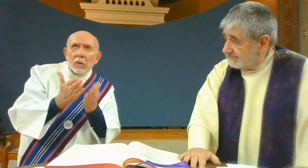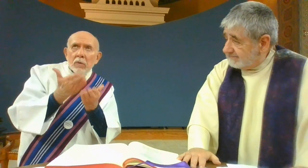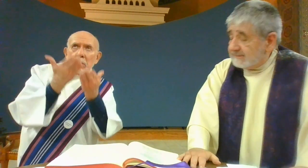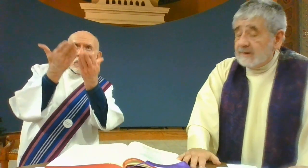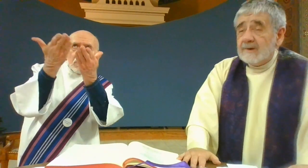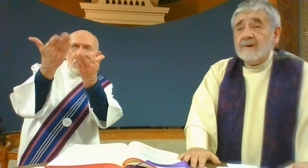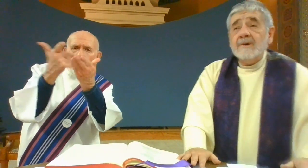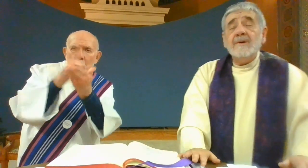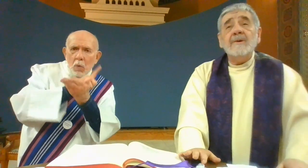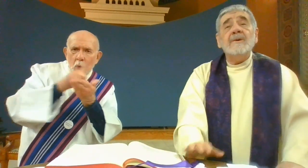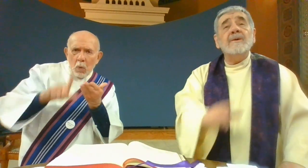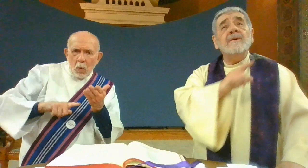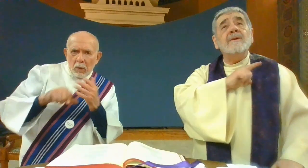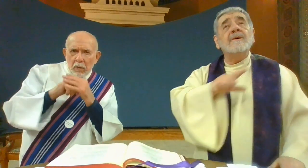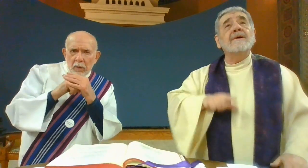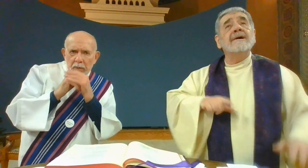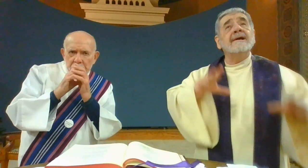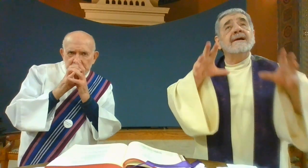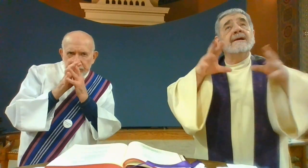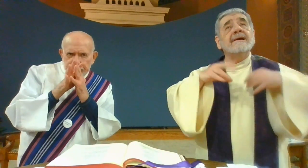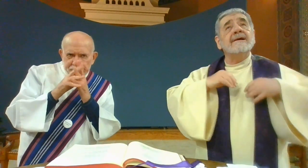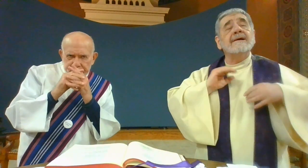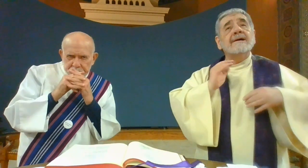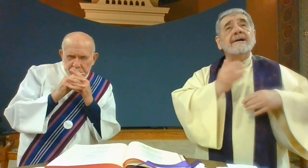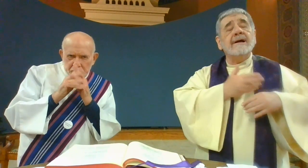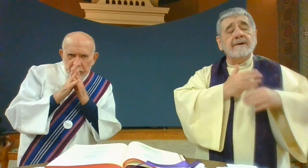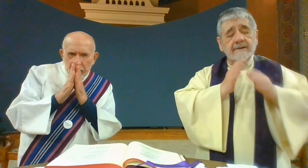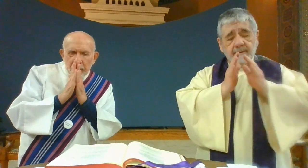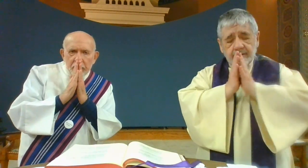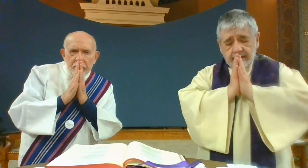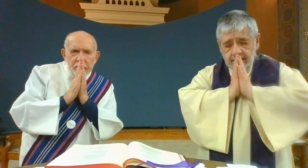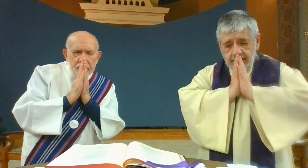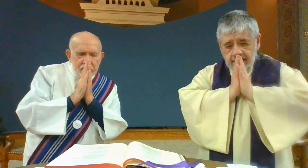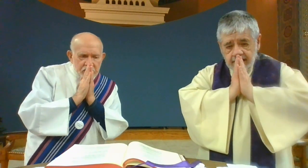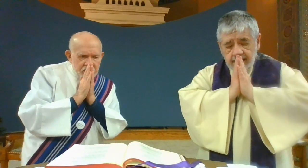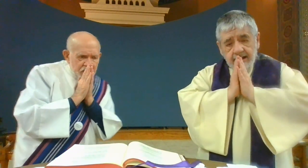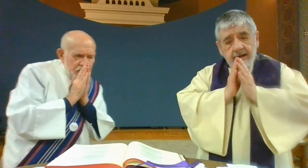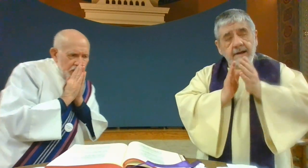we pray to the Lord. Lord, receive our prayers.